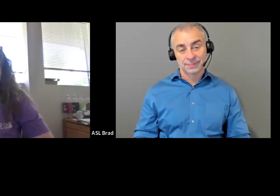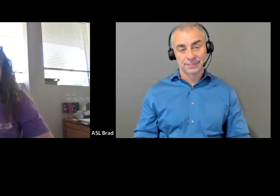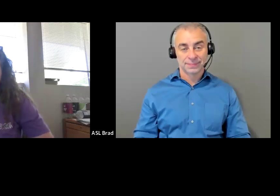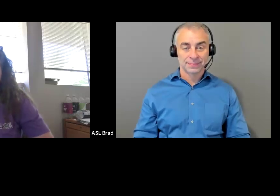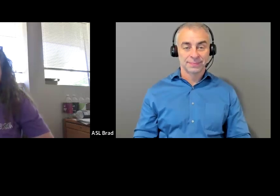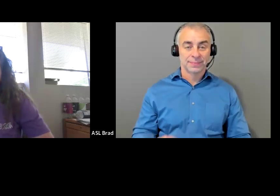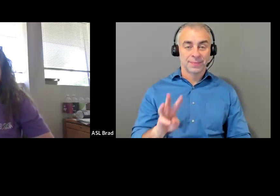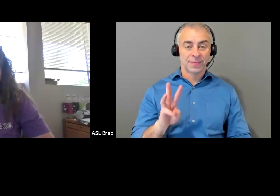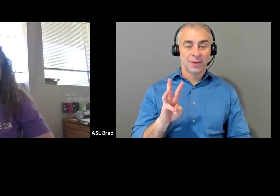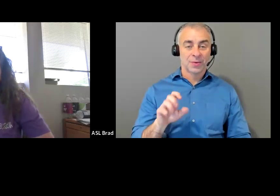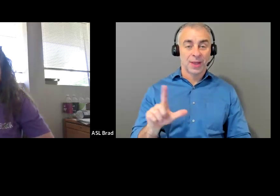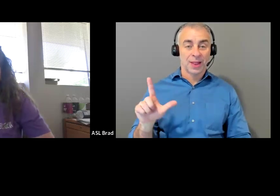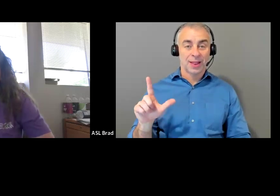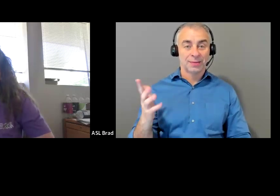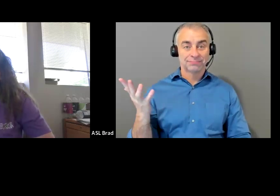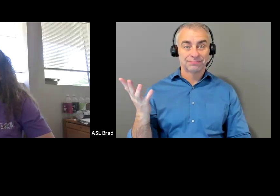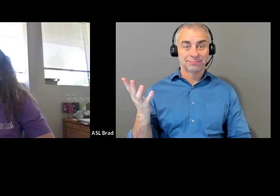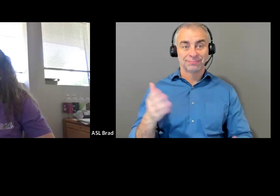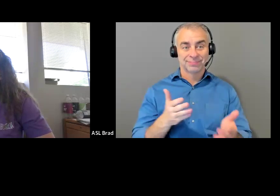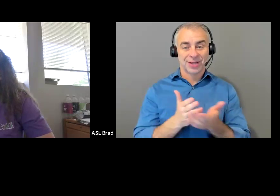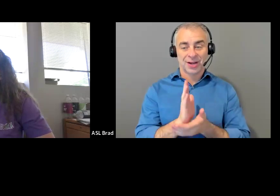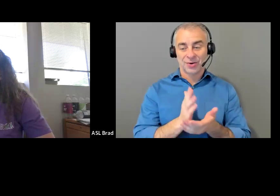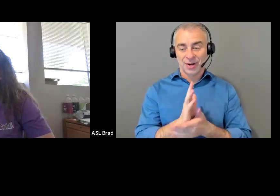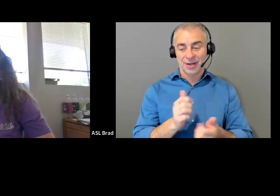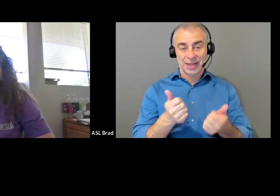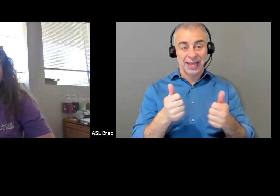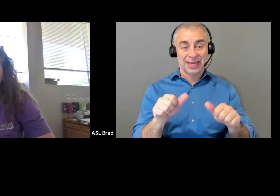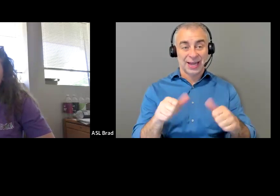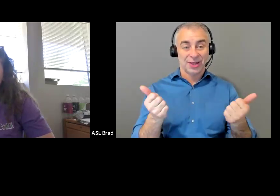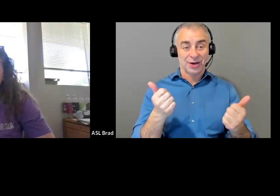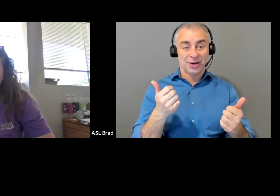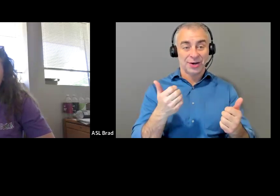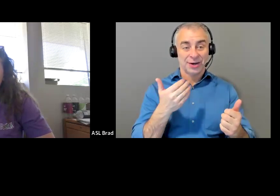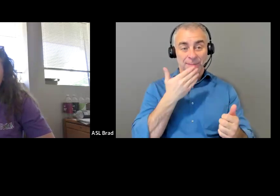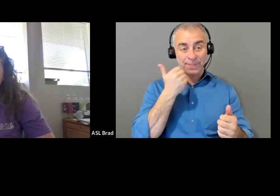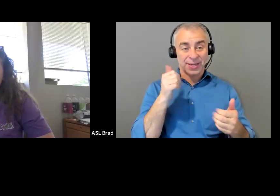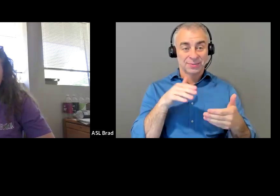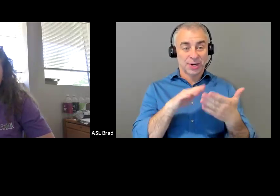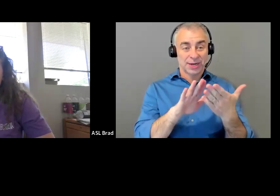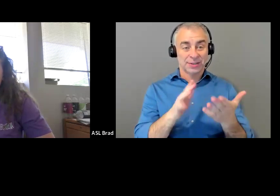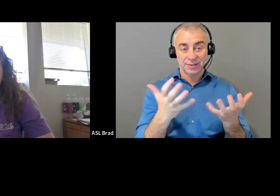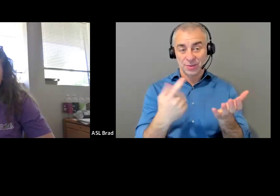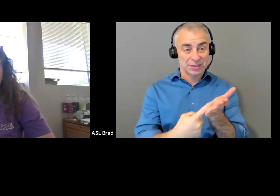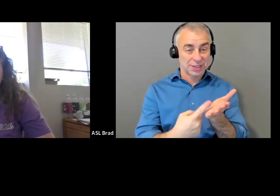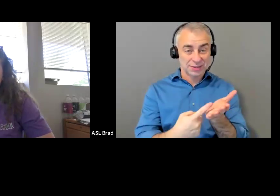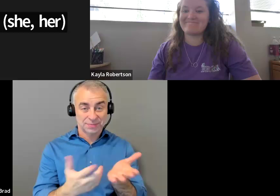Well, all right. Any other best practices anyone wants to talk about?